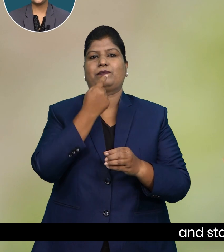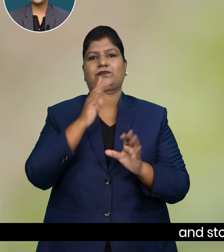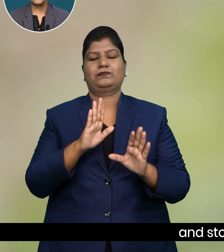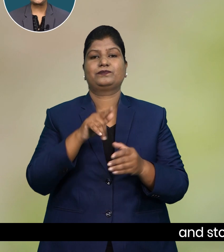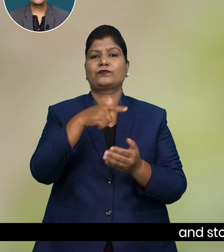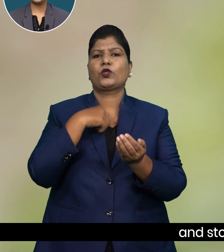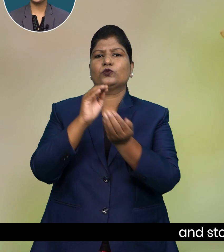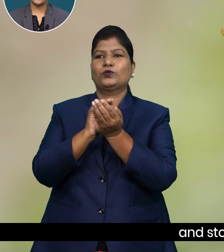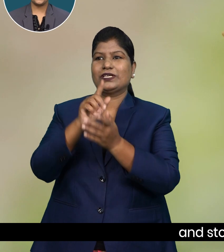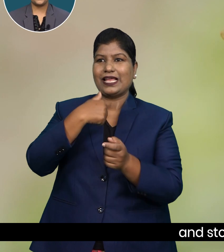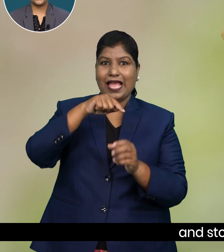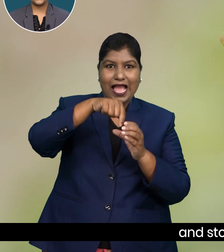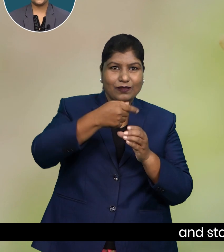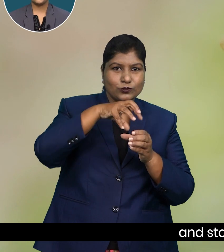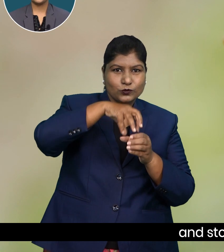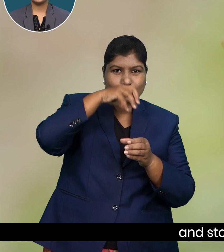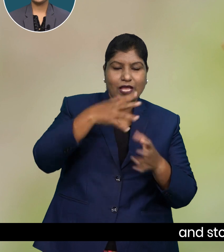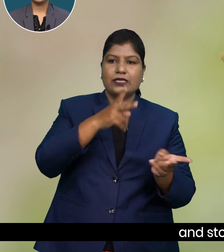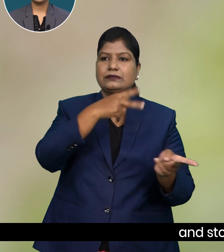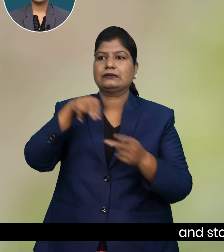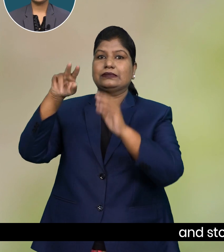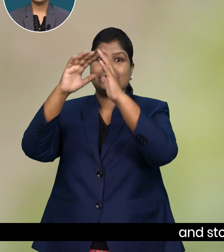and store it in their hive.